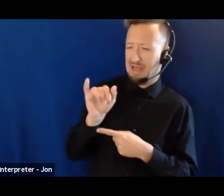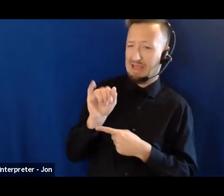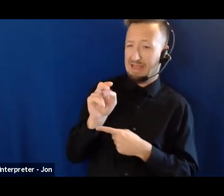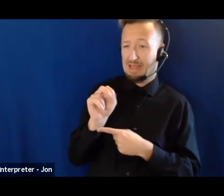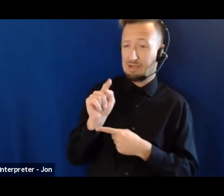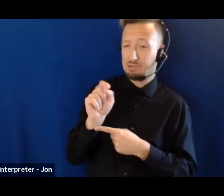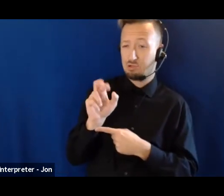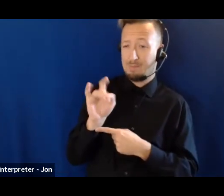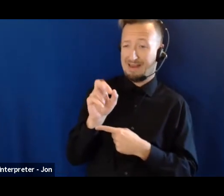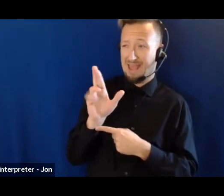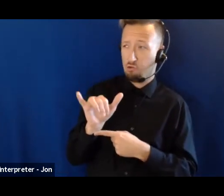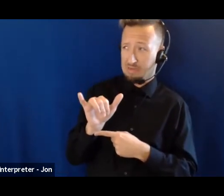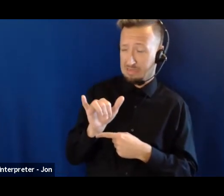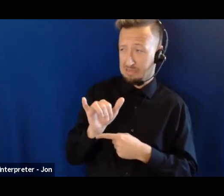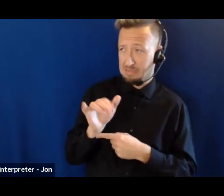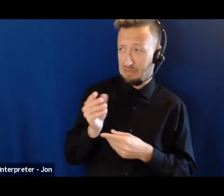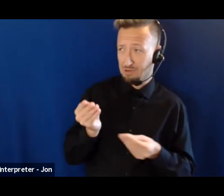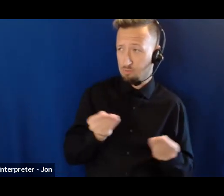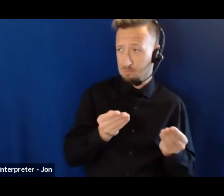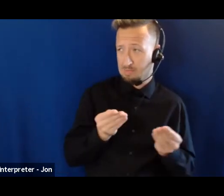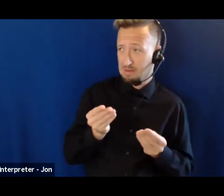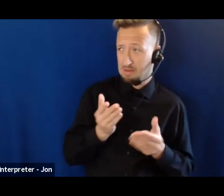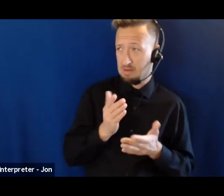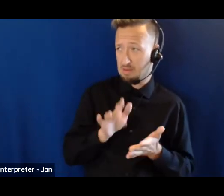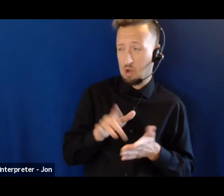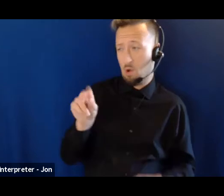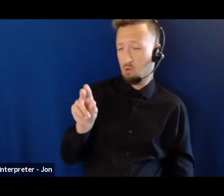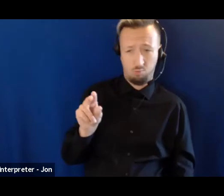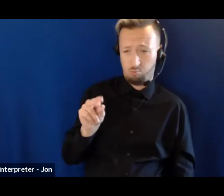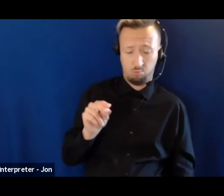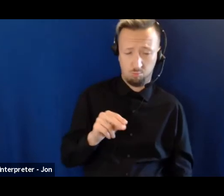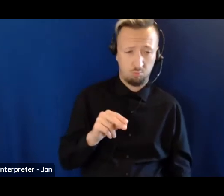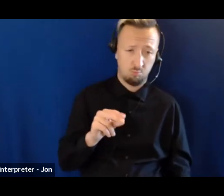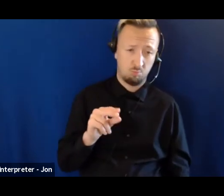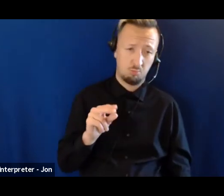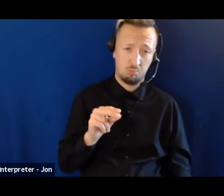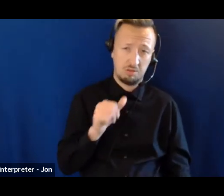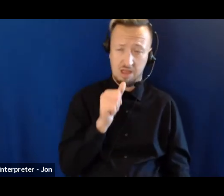No, I mean, no, I would say no, they're not. You know, the silk